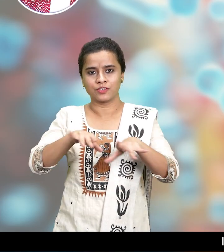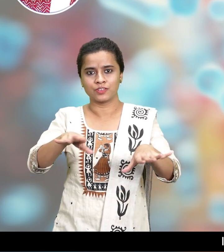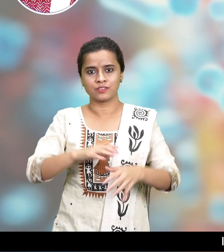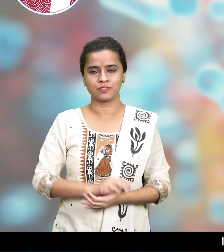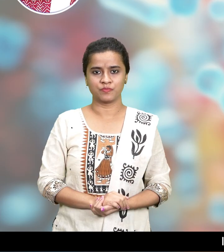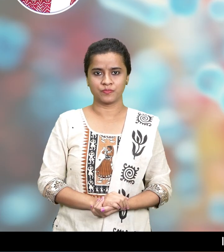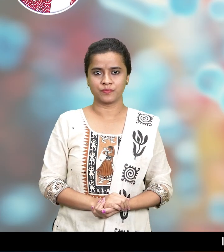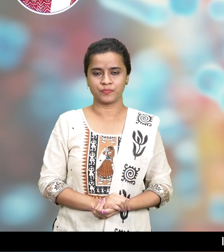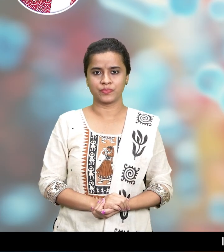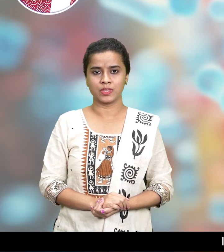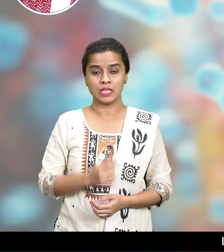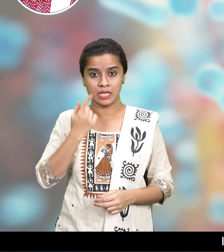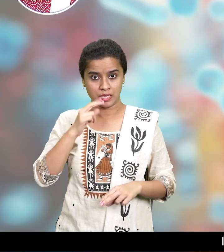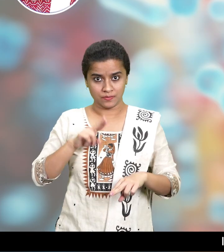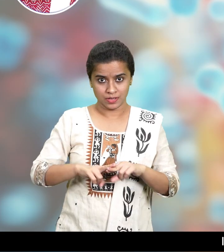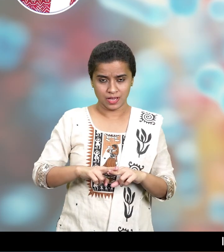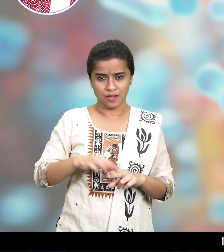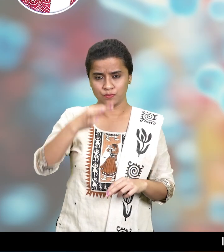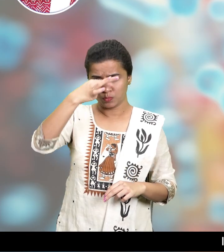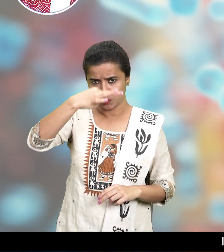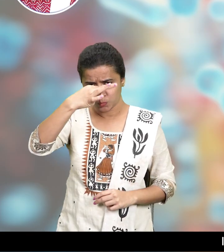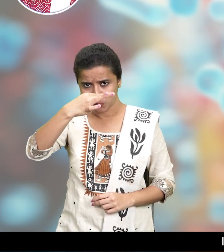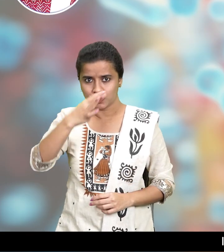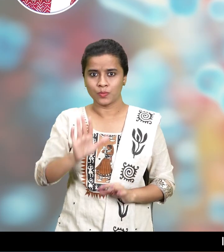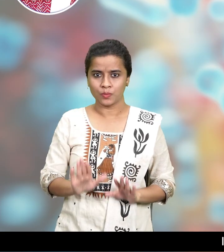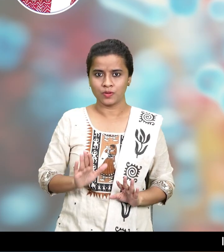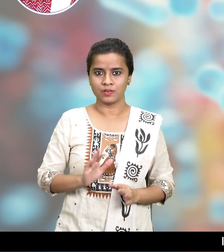If we have a common cold,